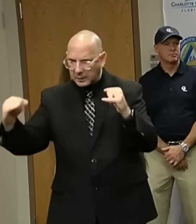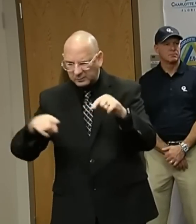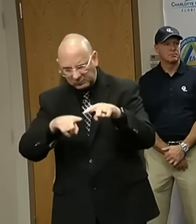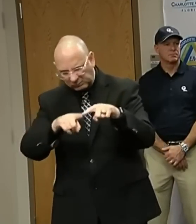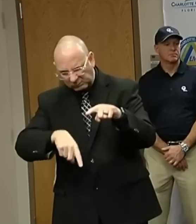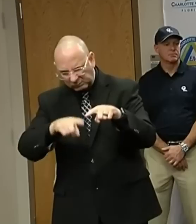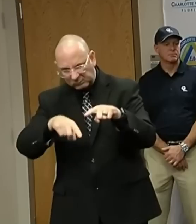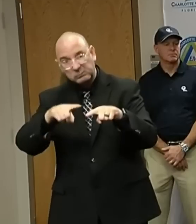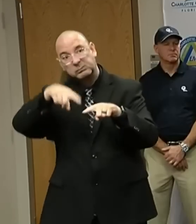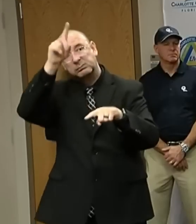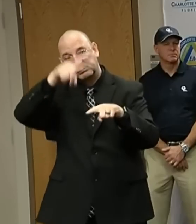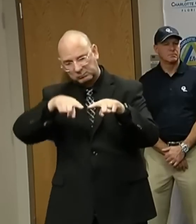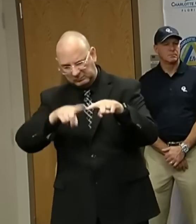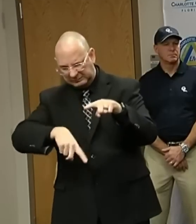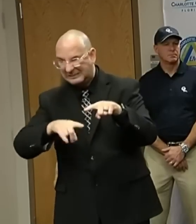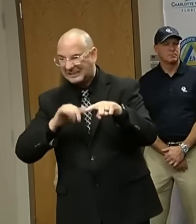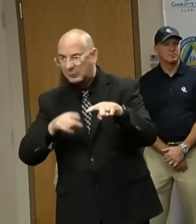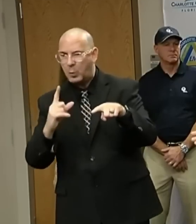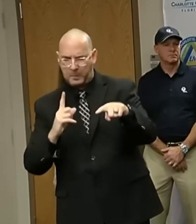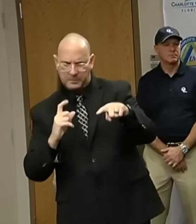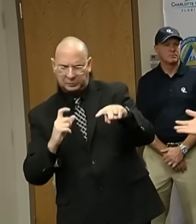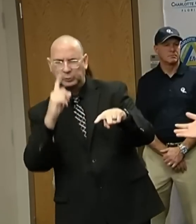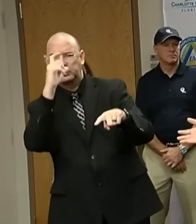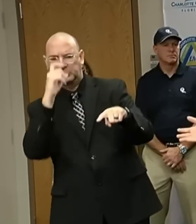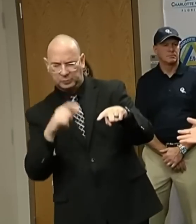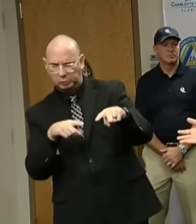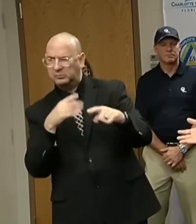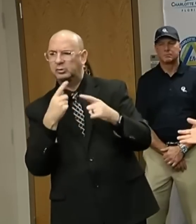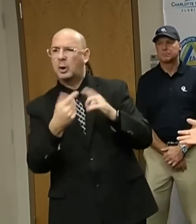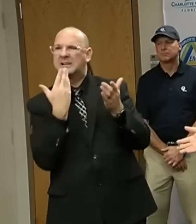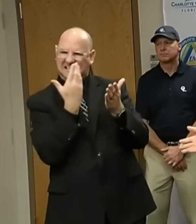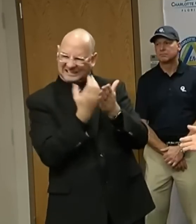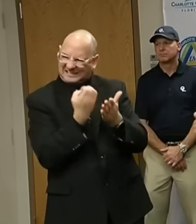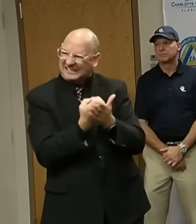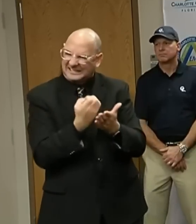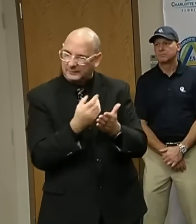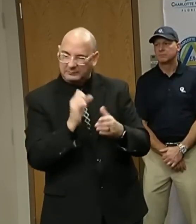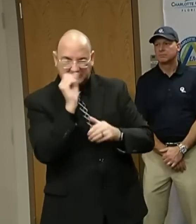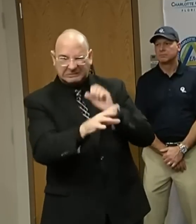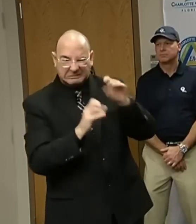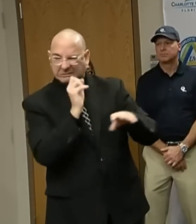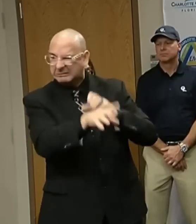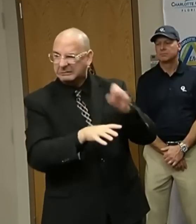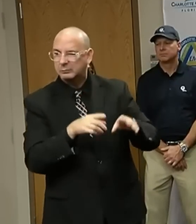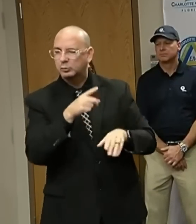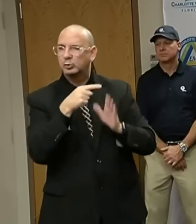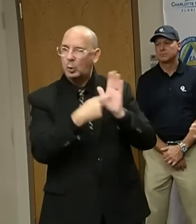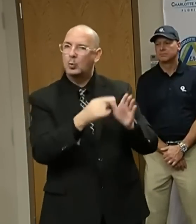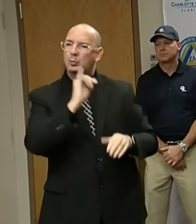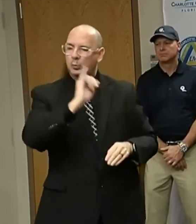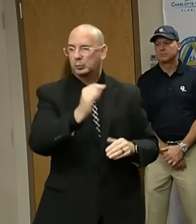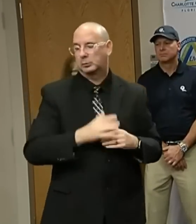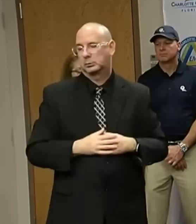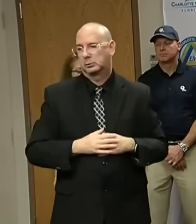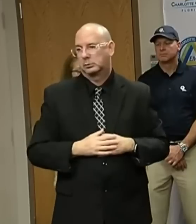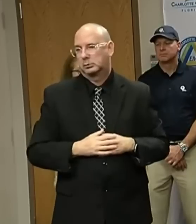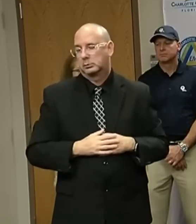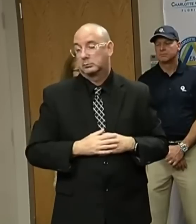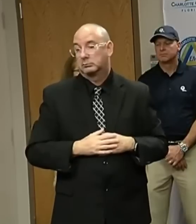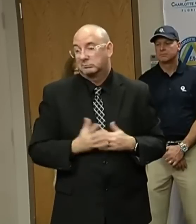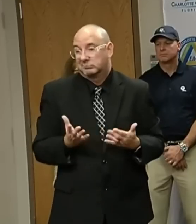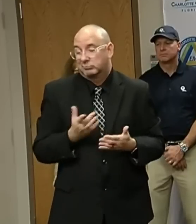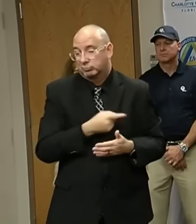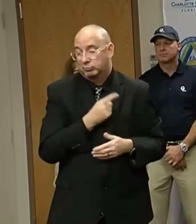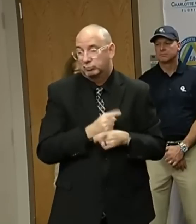that so that you can go in, present it, and there's not going to be any questions. But Jimmy made a good point. You start signing up, some of these people